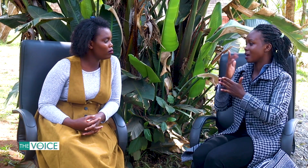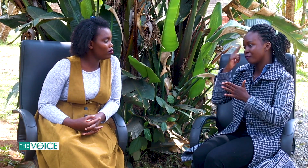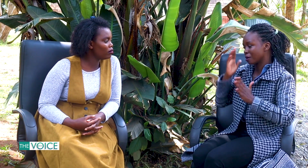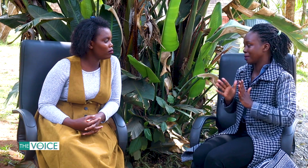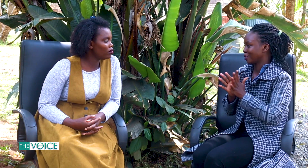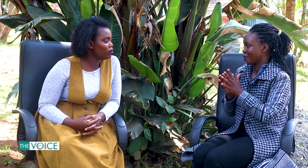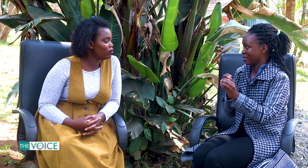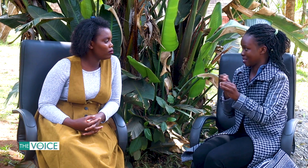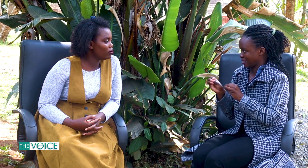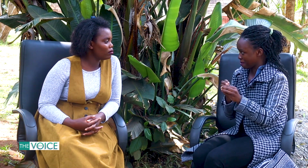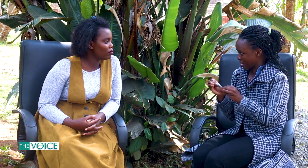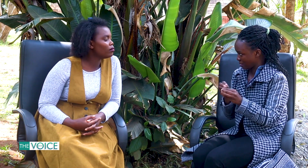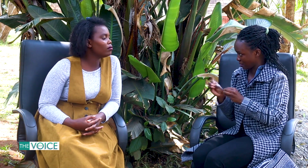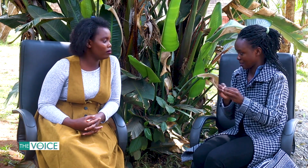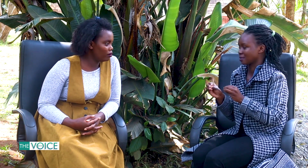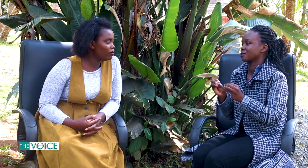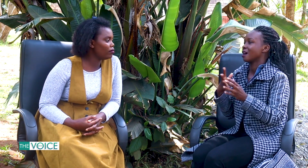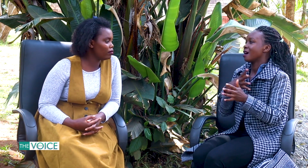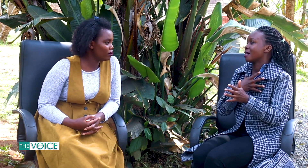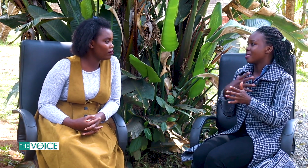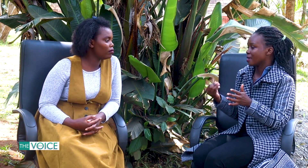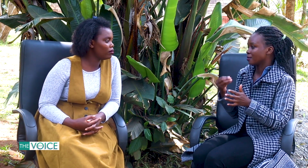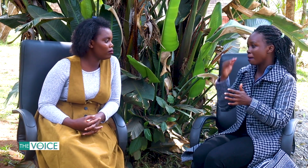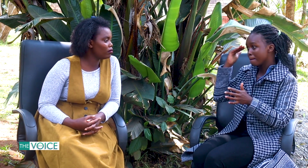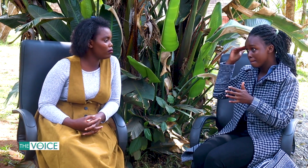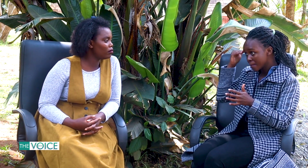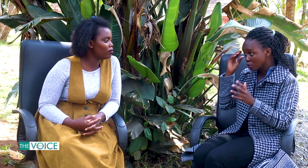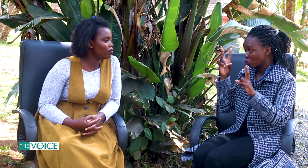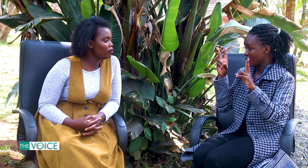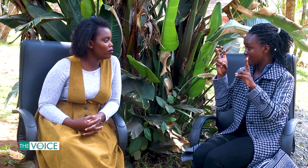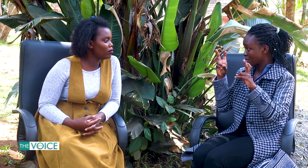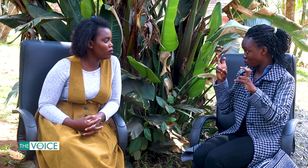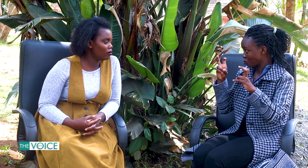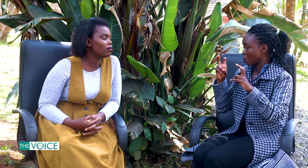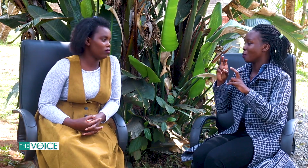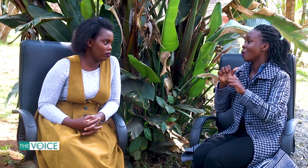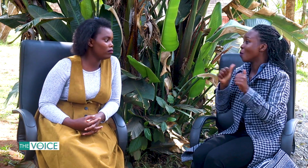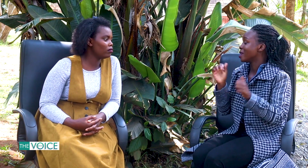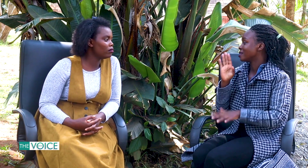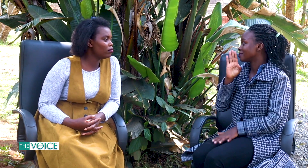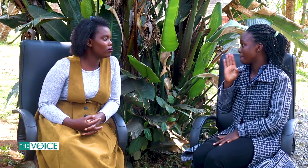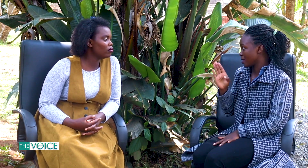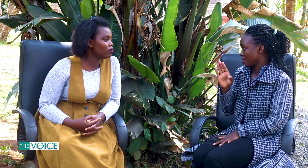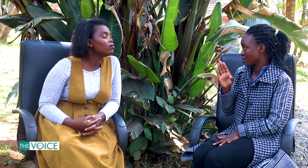rights of persons with disability and the mental well-being